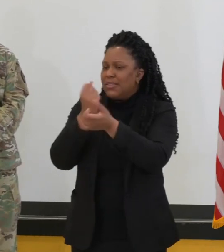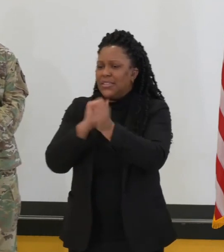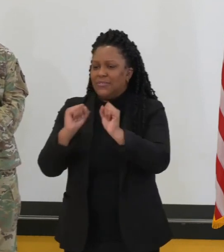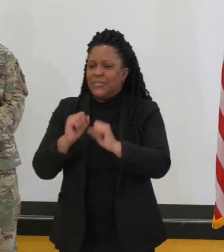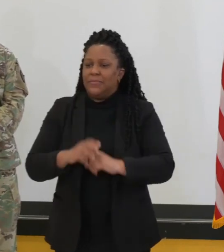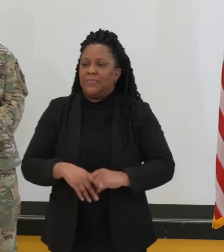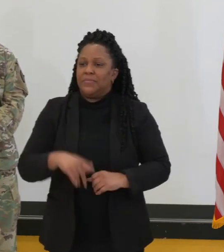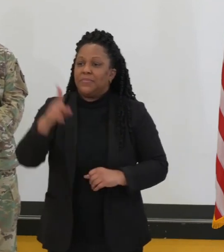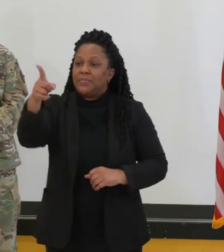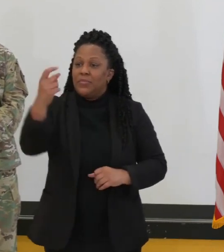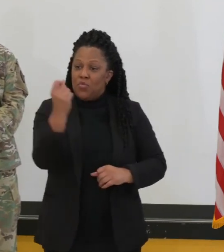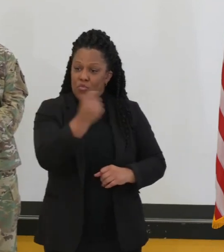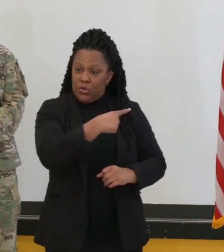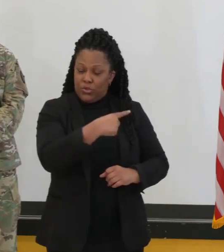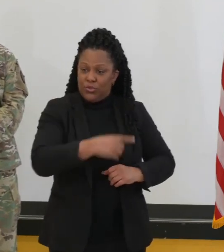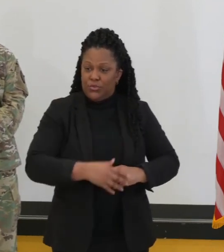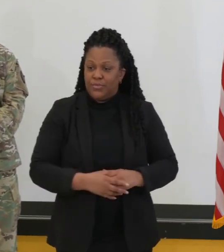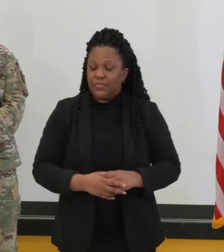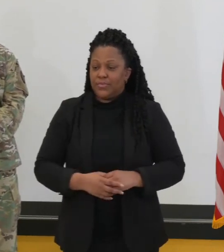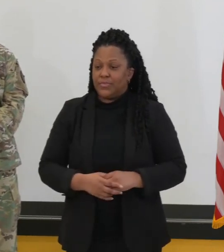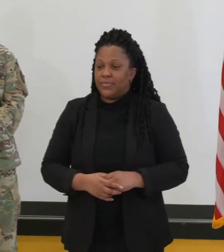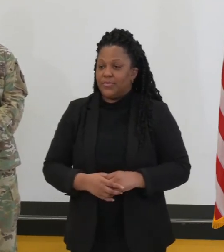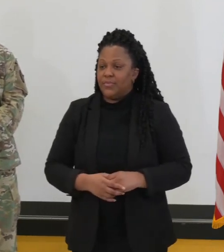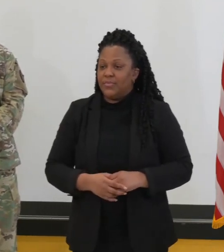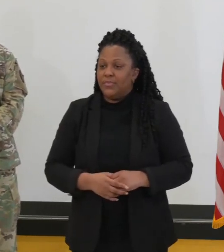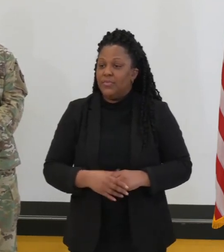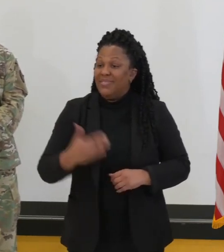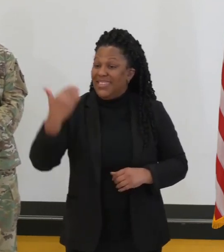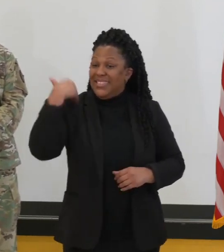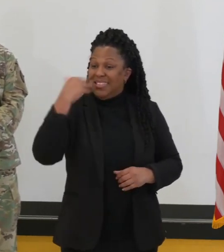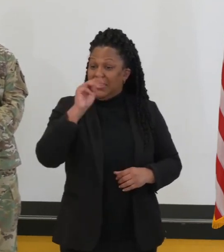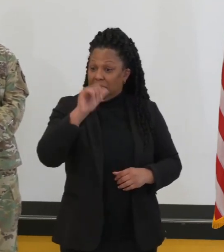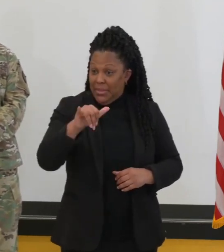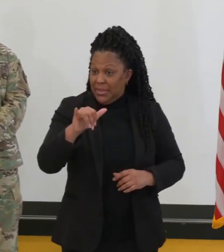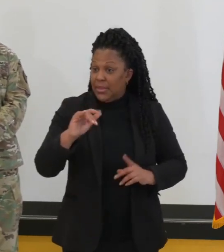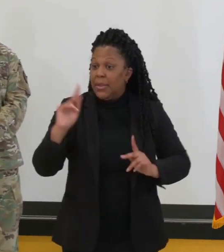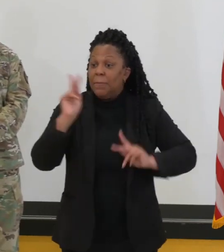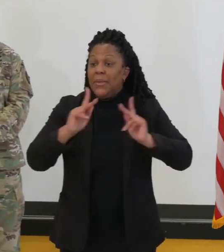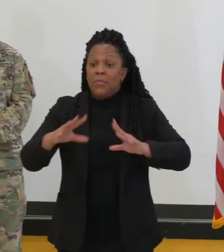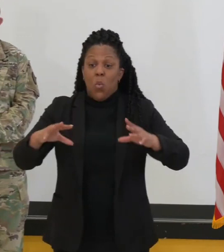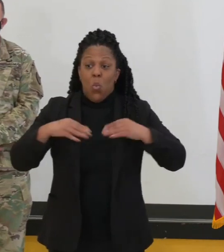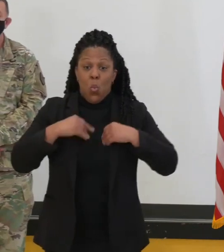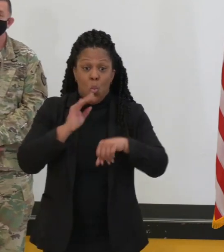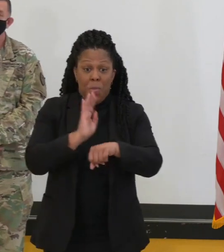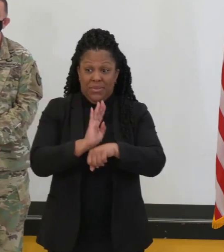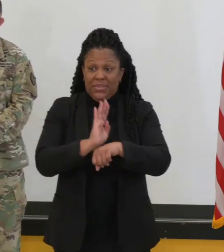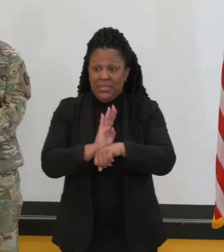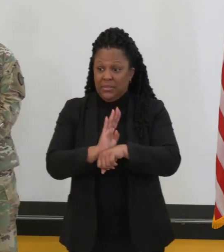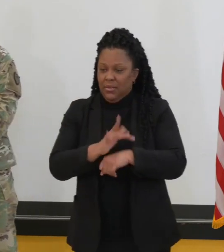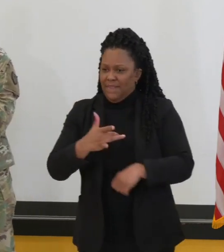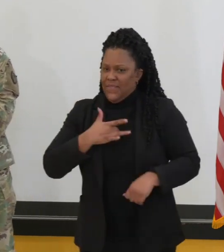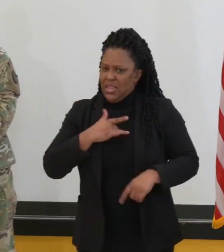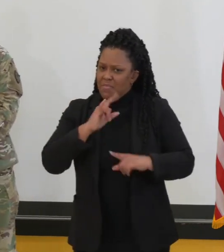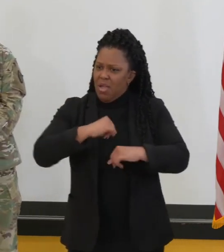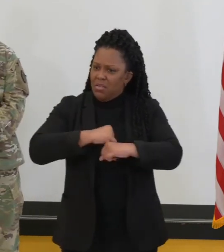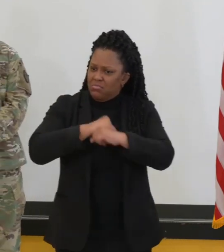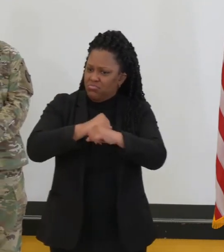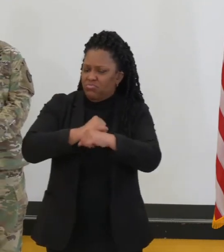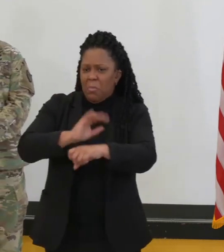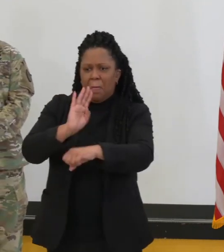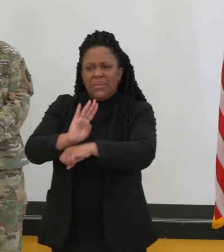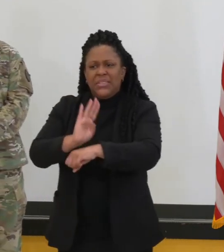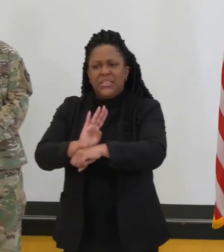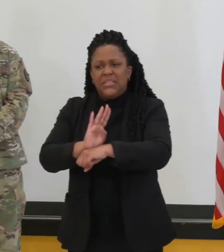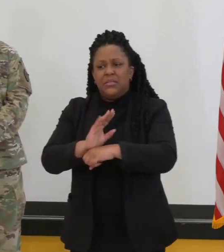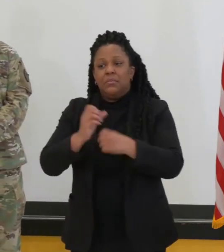Last May, a lot of business owners felt the need to protect their businesses. A lot of neighborhood groups and neighborhood watch started patrolling their own streets. What's your